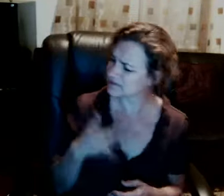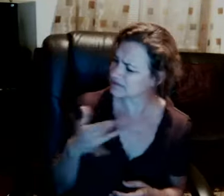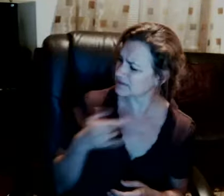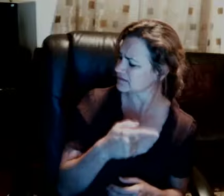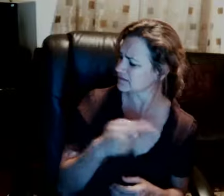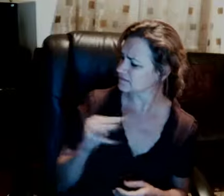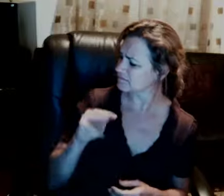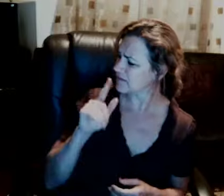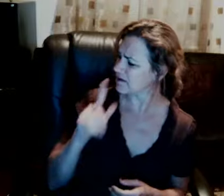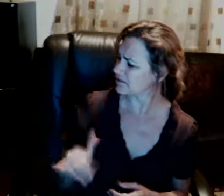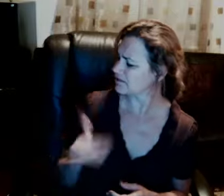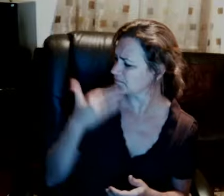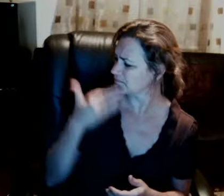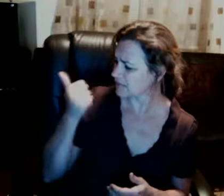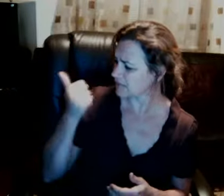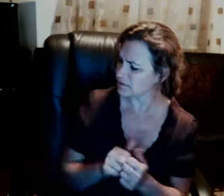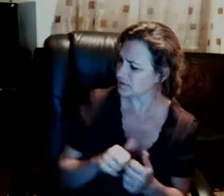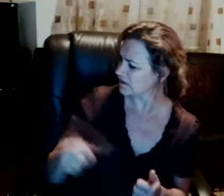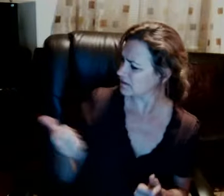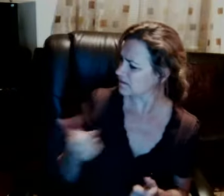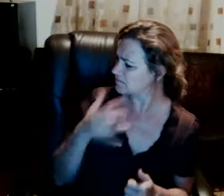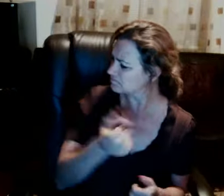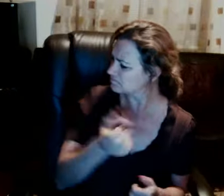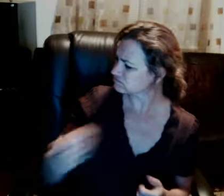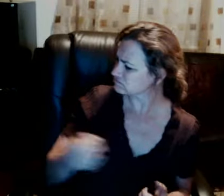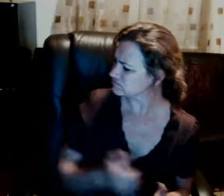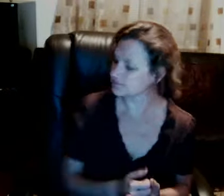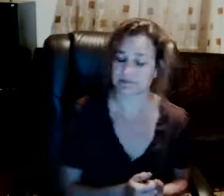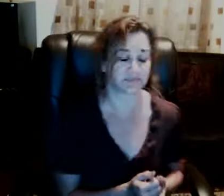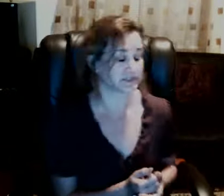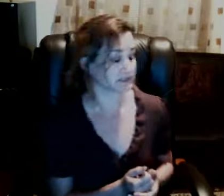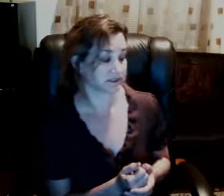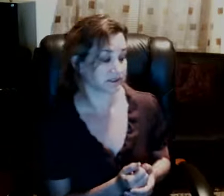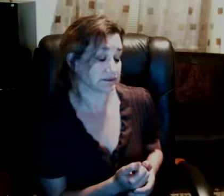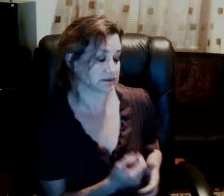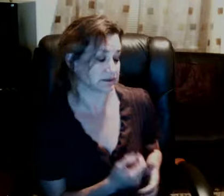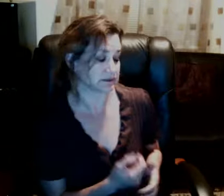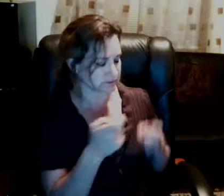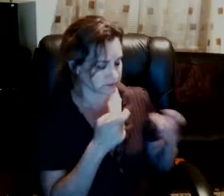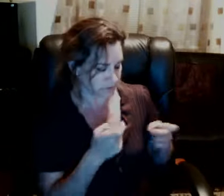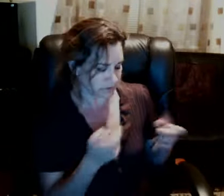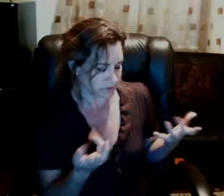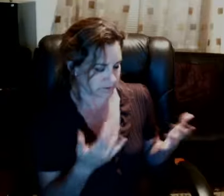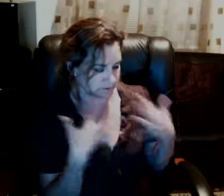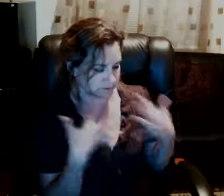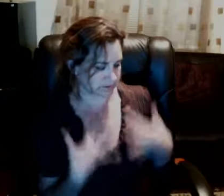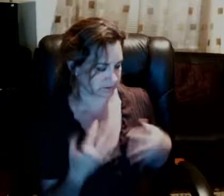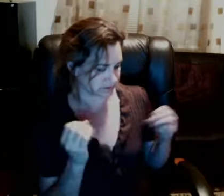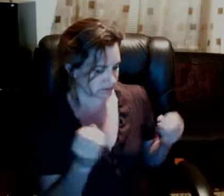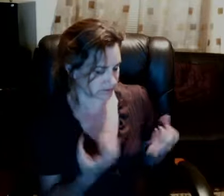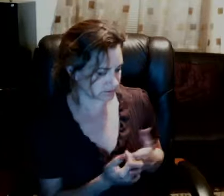always seem so in control with my depression. I just feel guilty that I'm not a very good mother. You've mentioned a number of